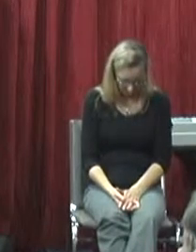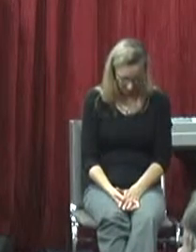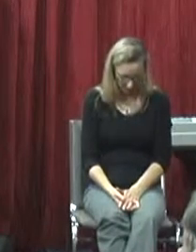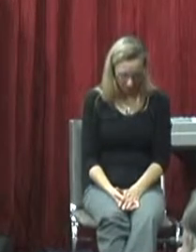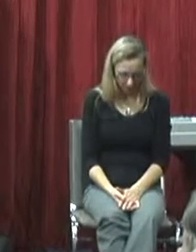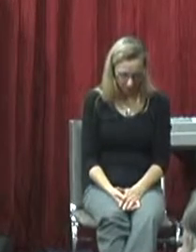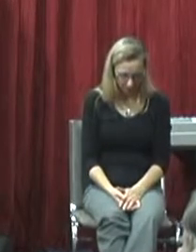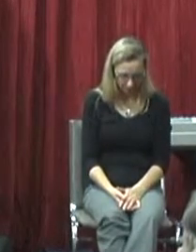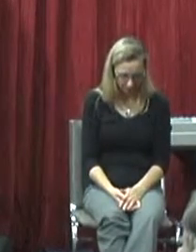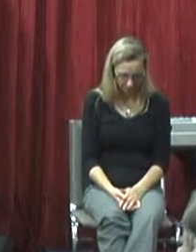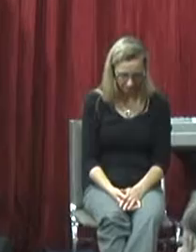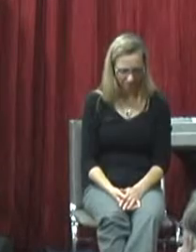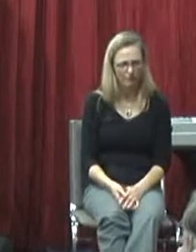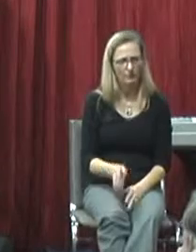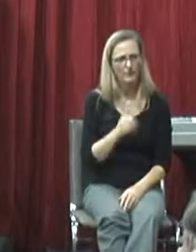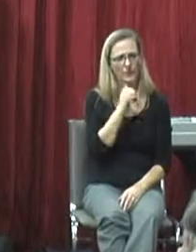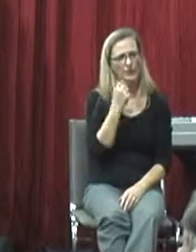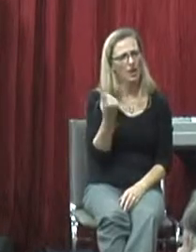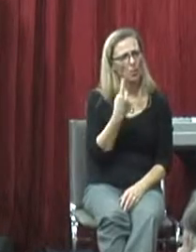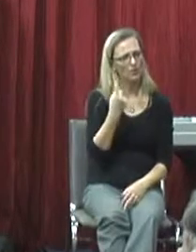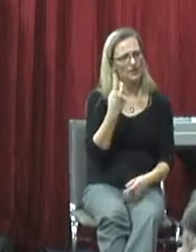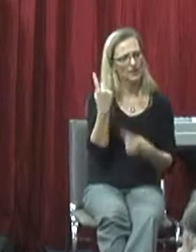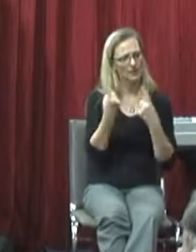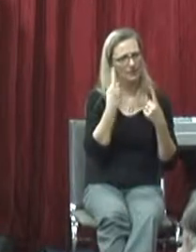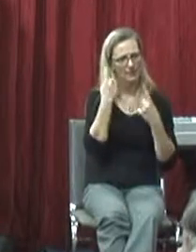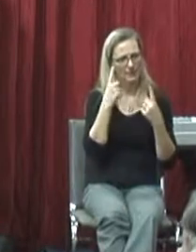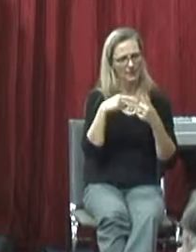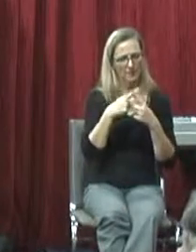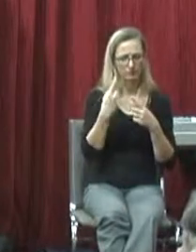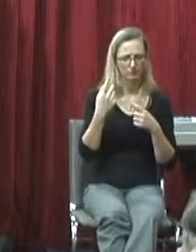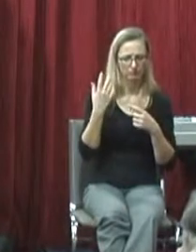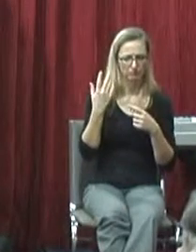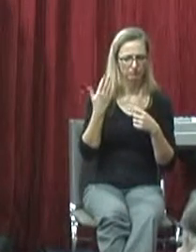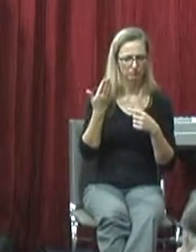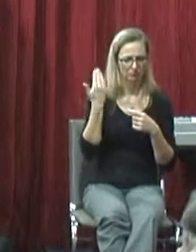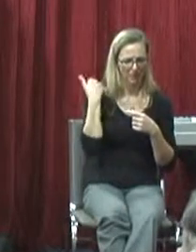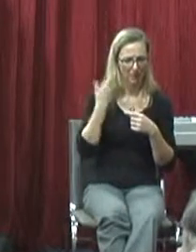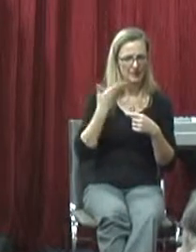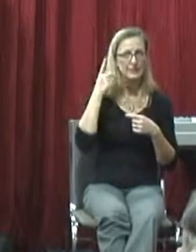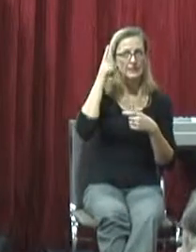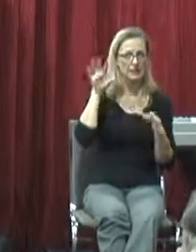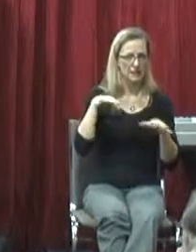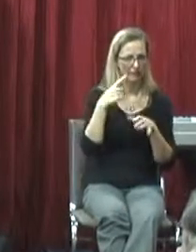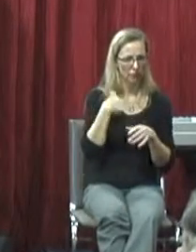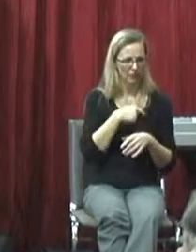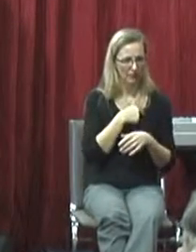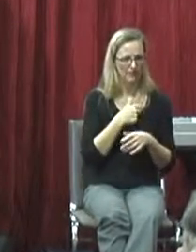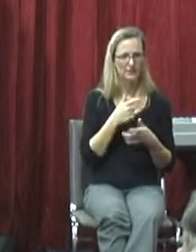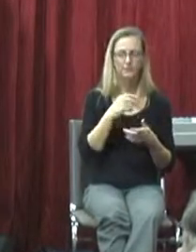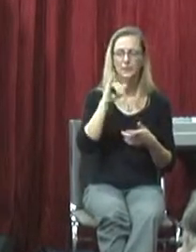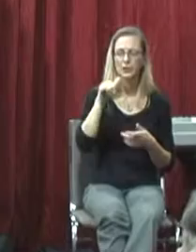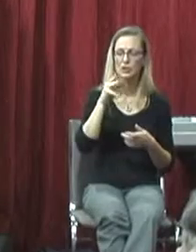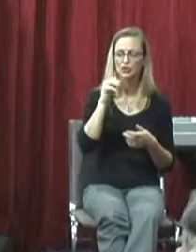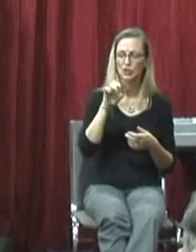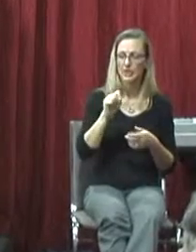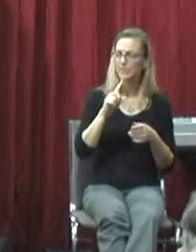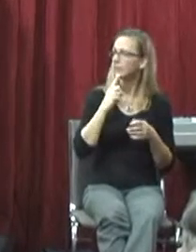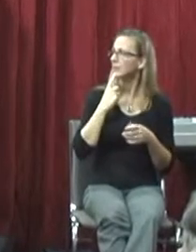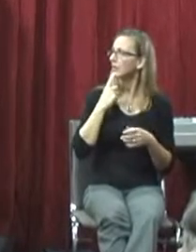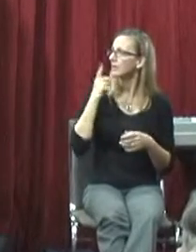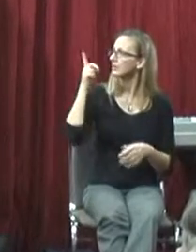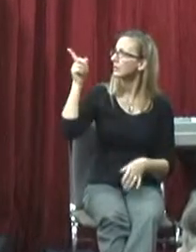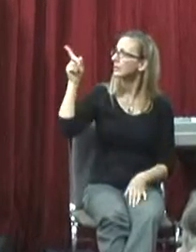you cultivate that attitude of gratitude? Well, James says something just really, really incredible here in James 1:17.